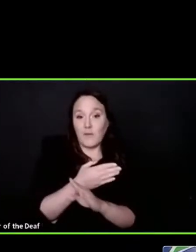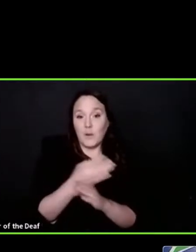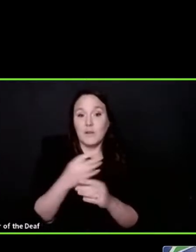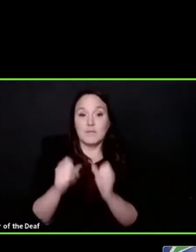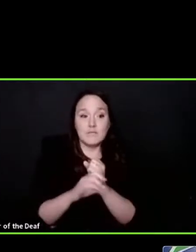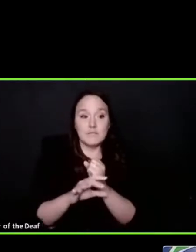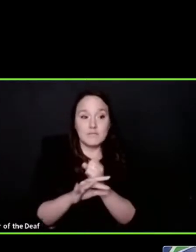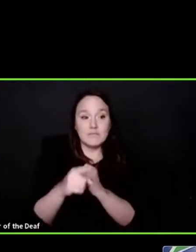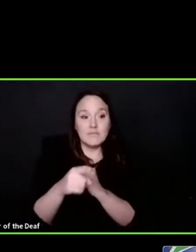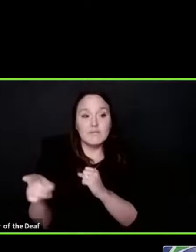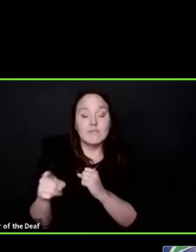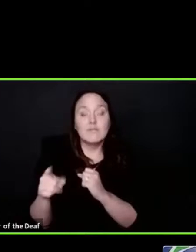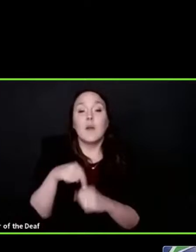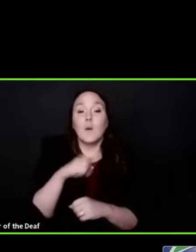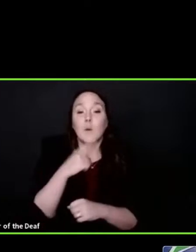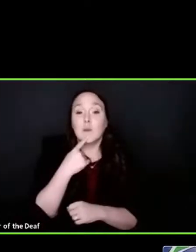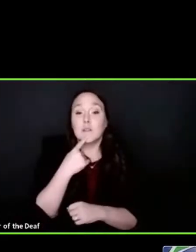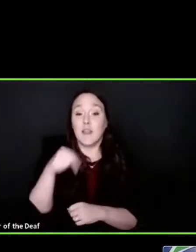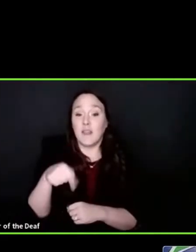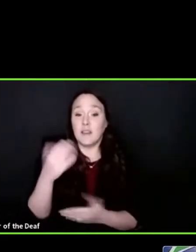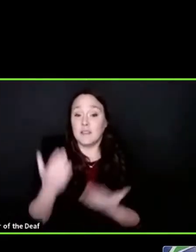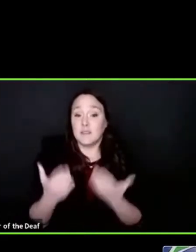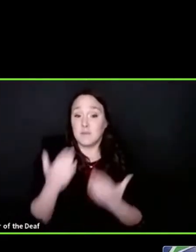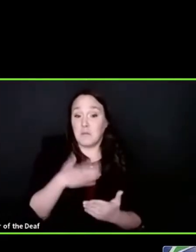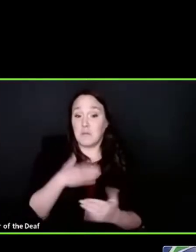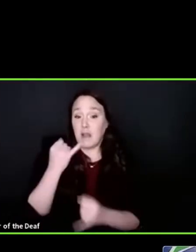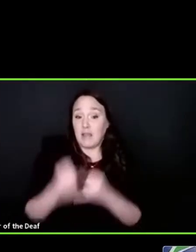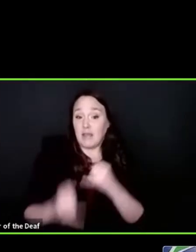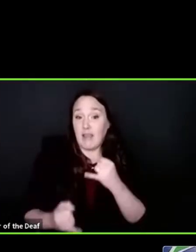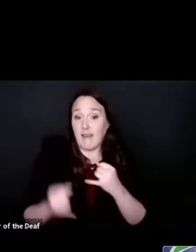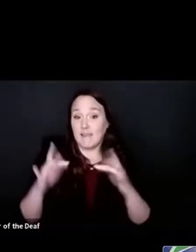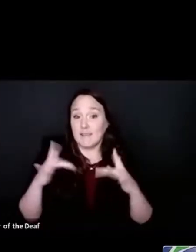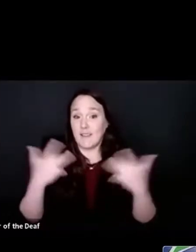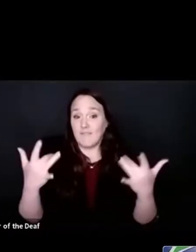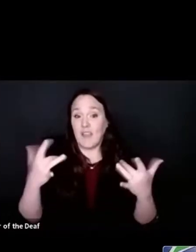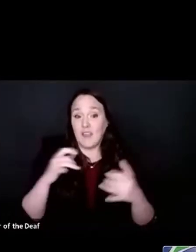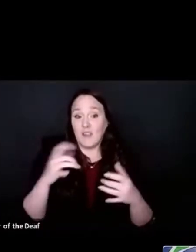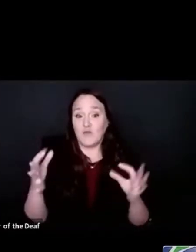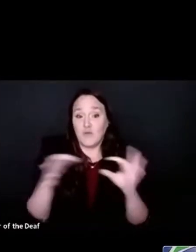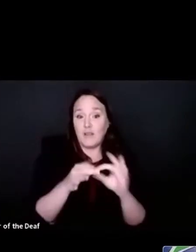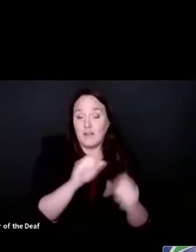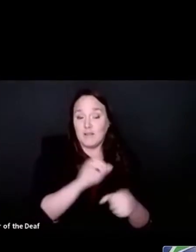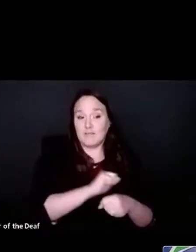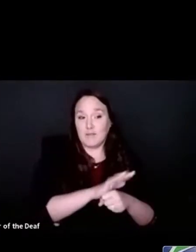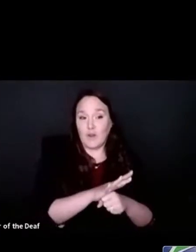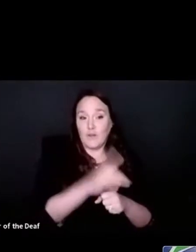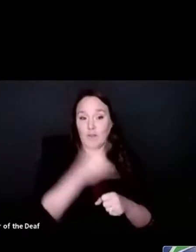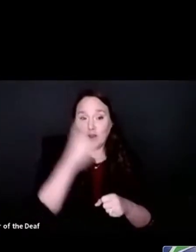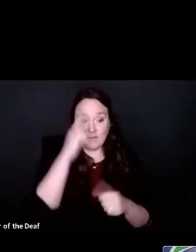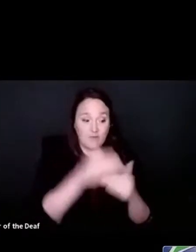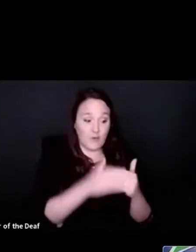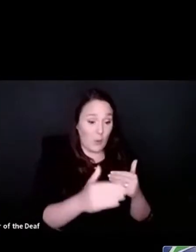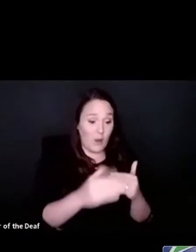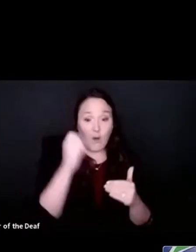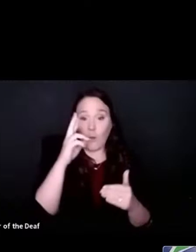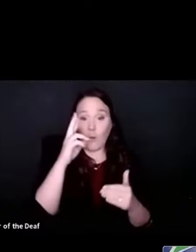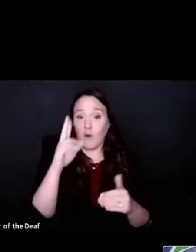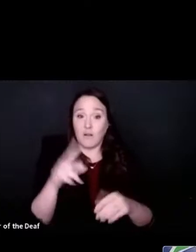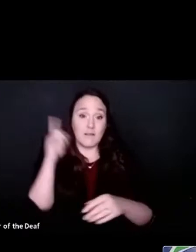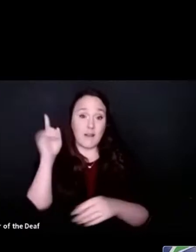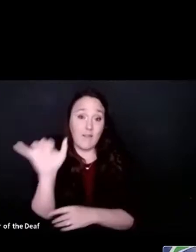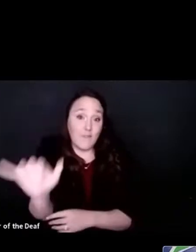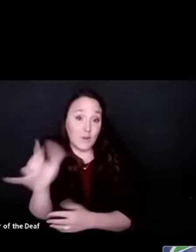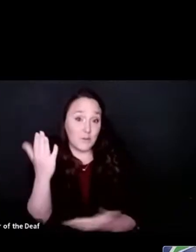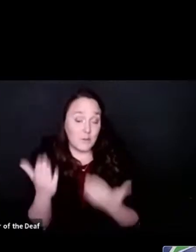air and saying that this may be my last event related to COVID in this forum for a while or maybe ever. So I want to take this